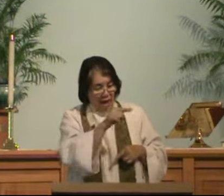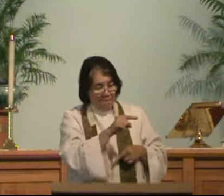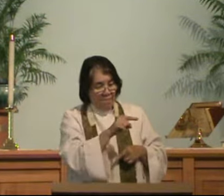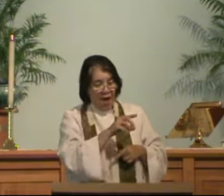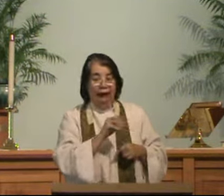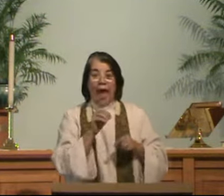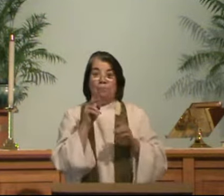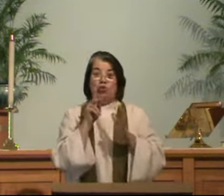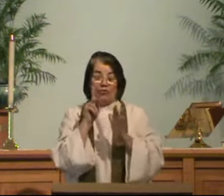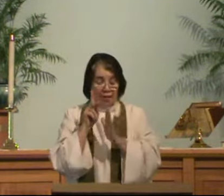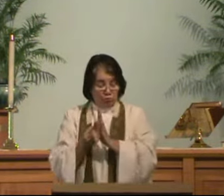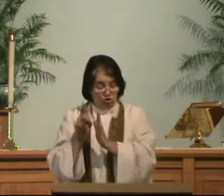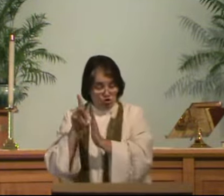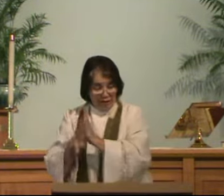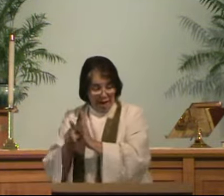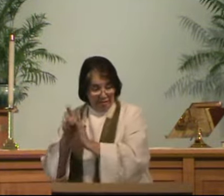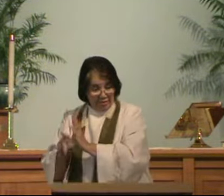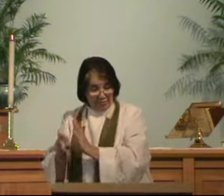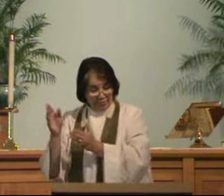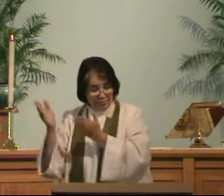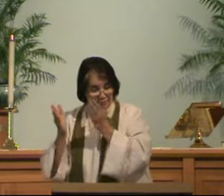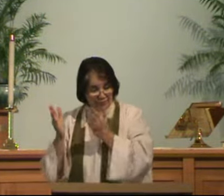them and put them to death.